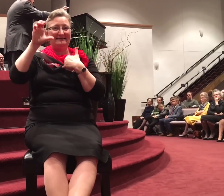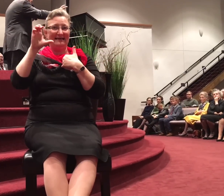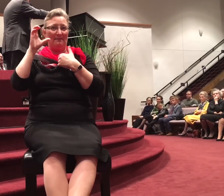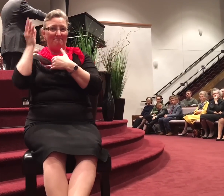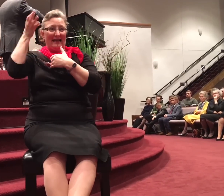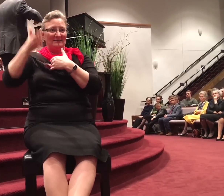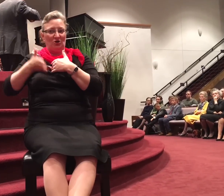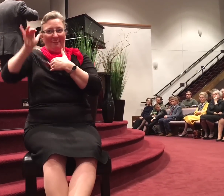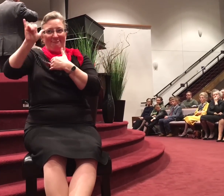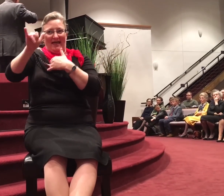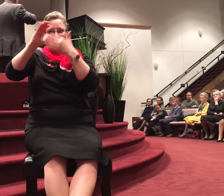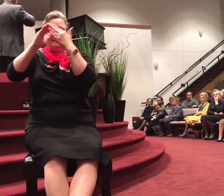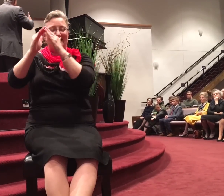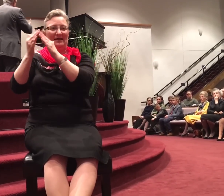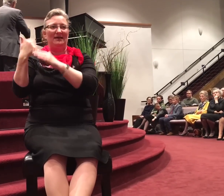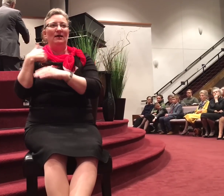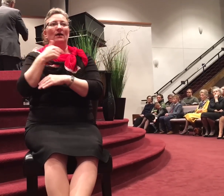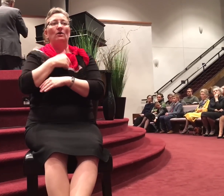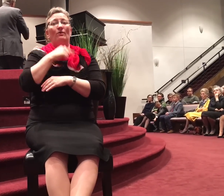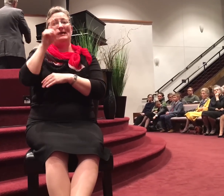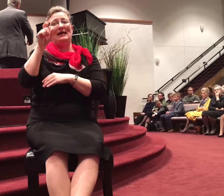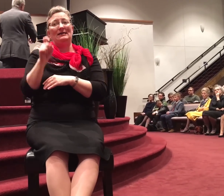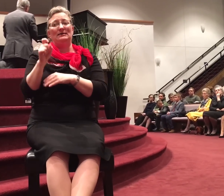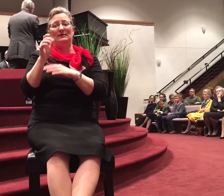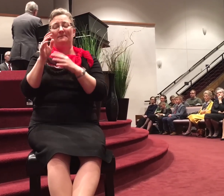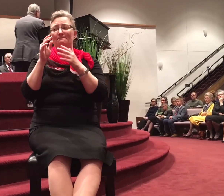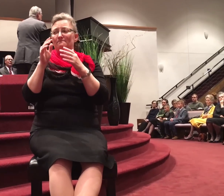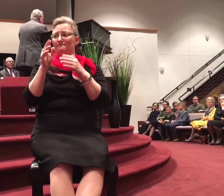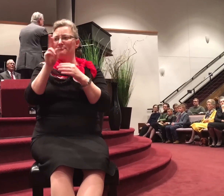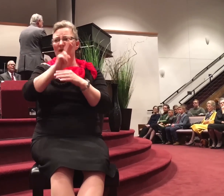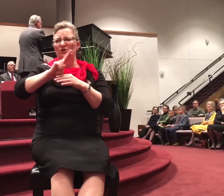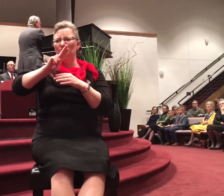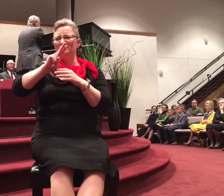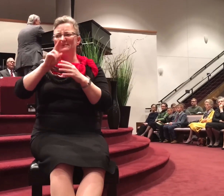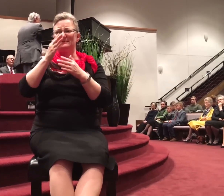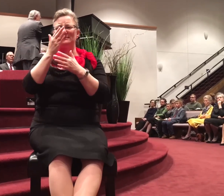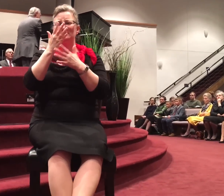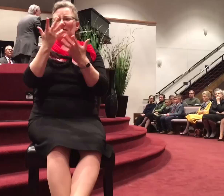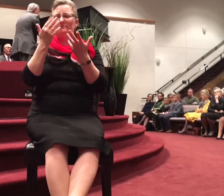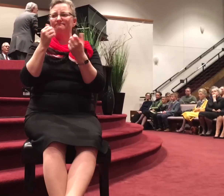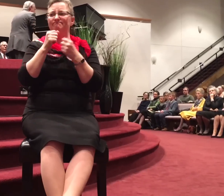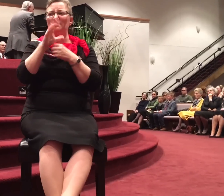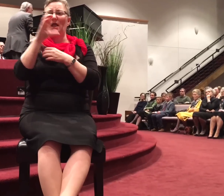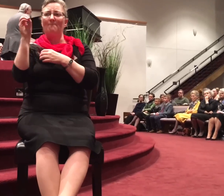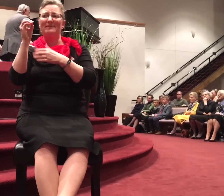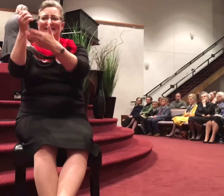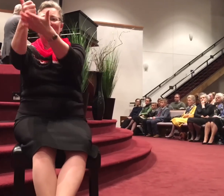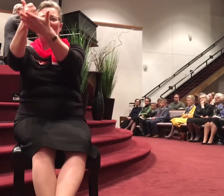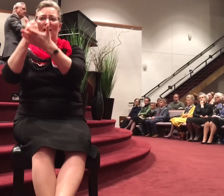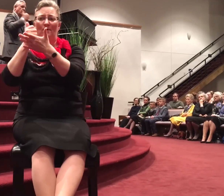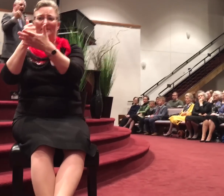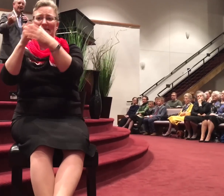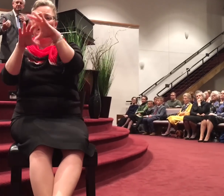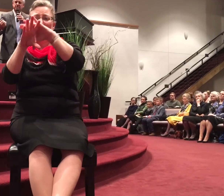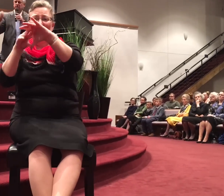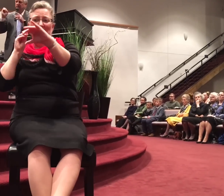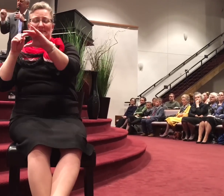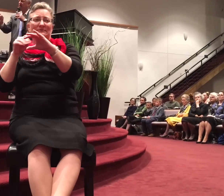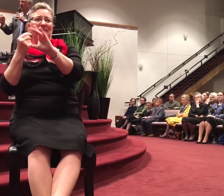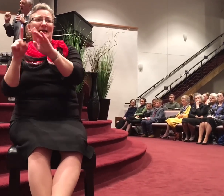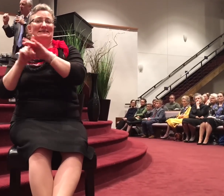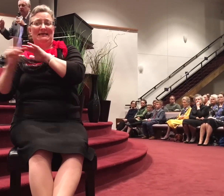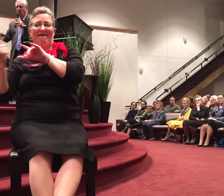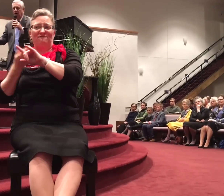of Mosul. We had to use Compassion Services International funds to smuggle him out of the city before ISIS